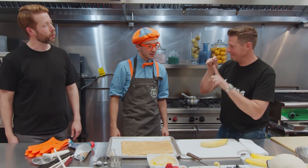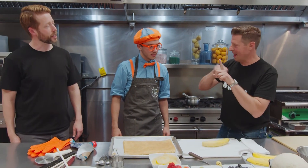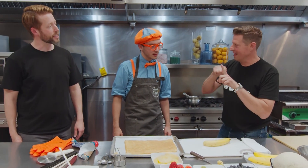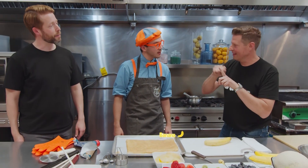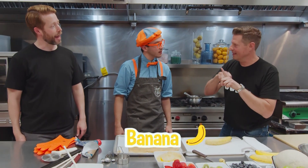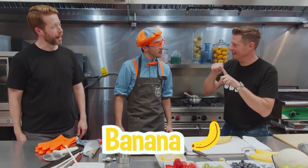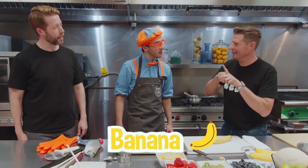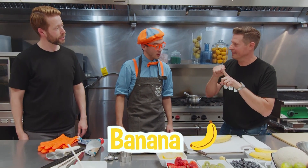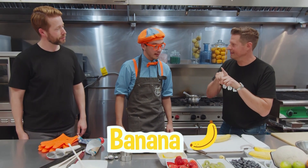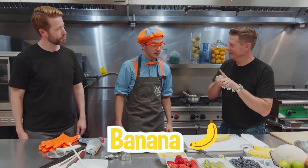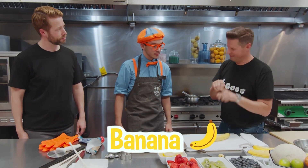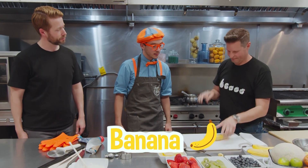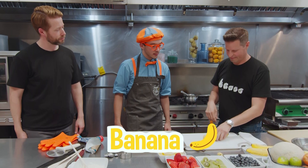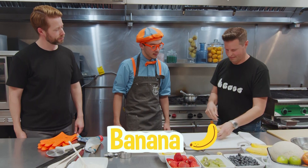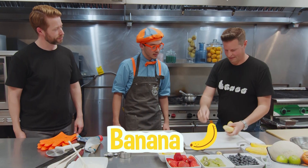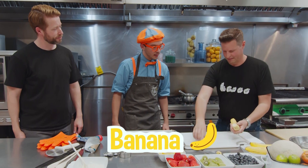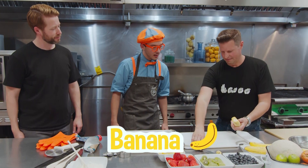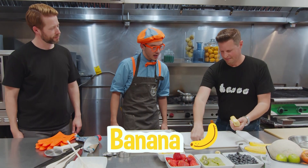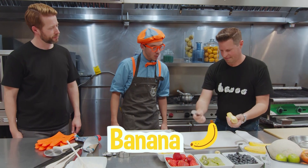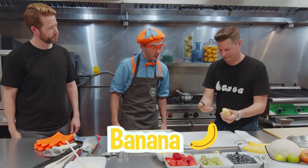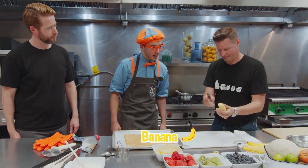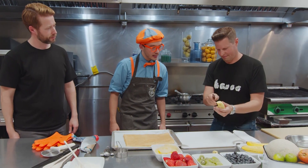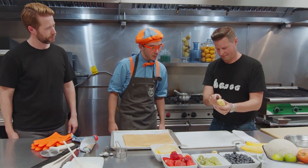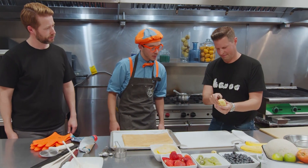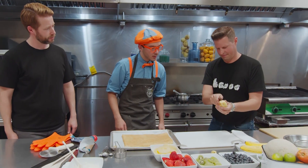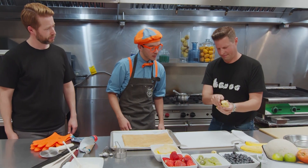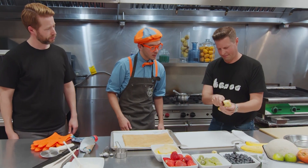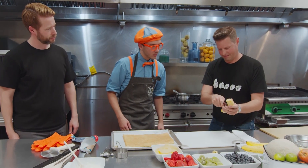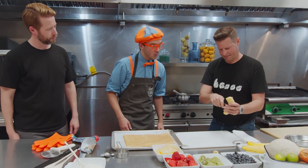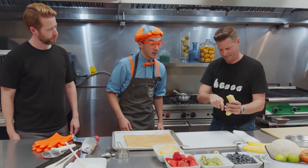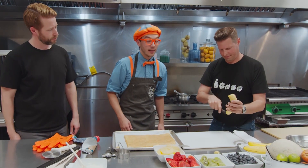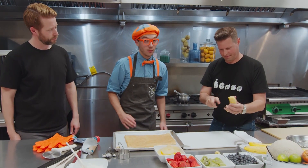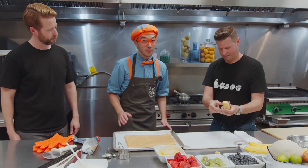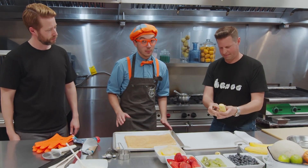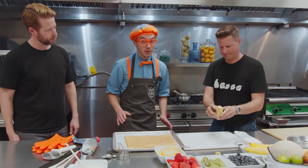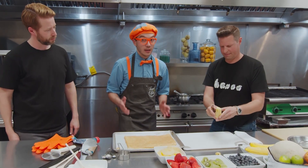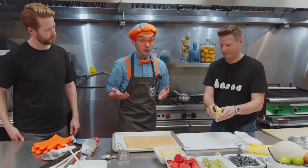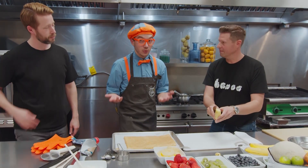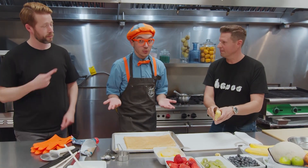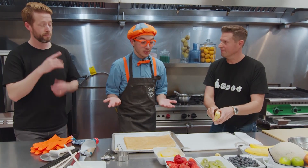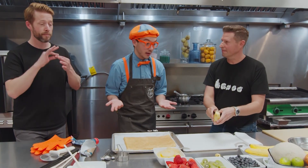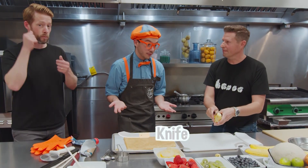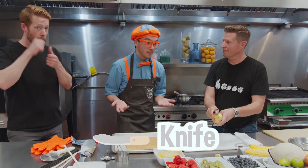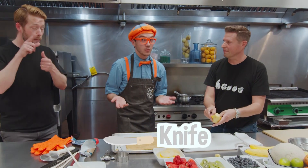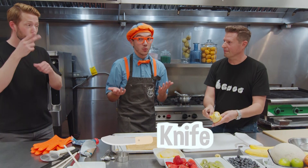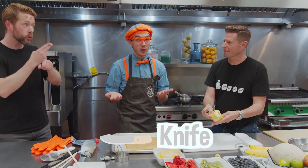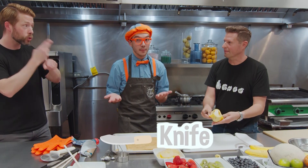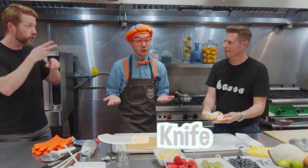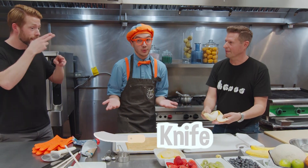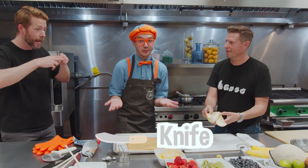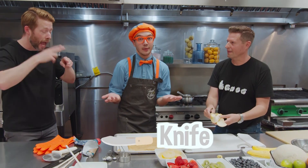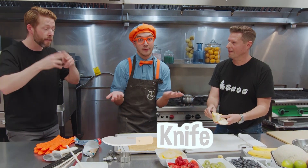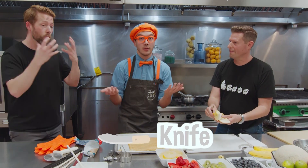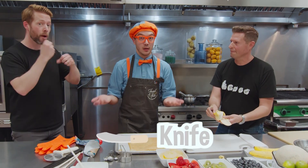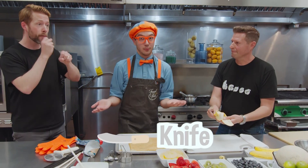So, this is a banana. Okay. And we'll cut it up! Now remember, if you use a knife, you wanna